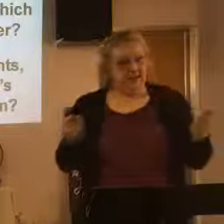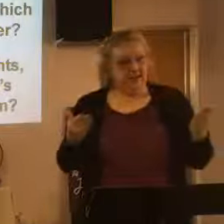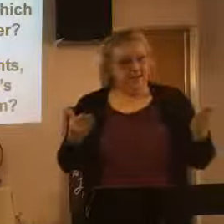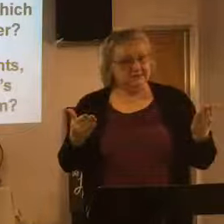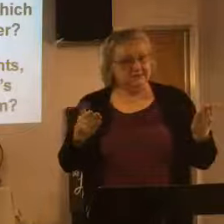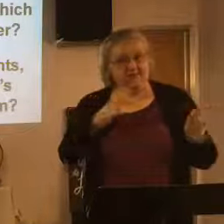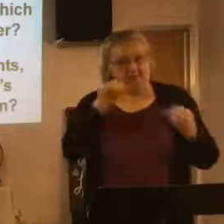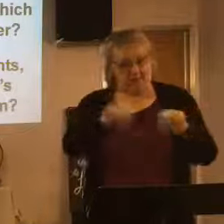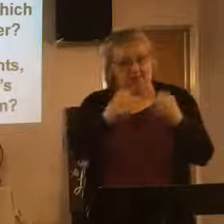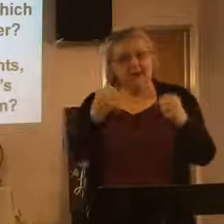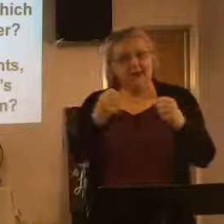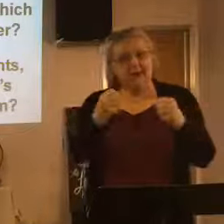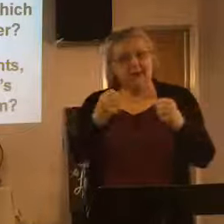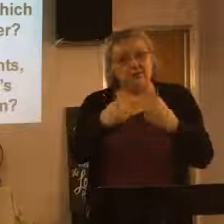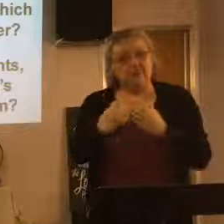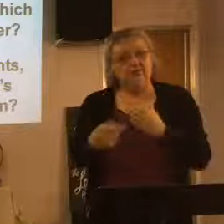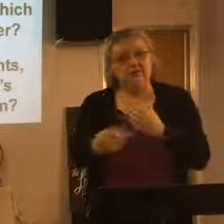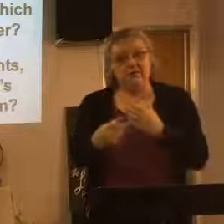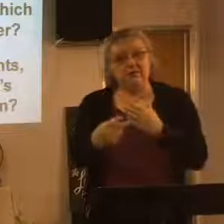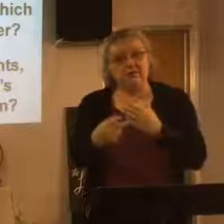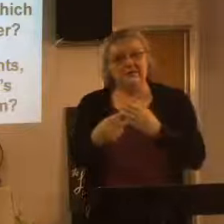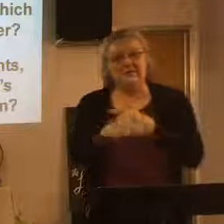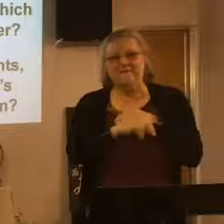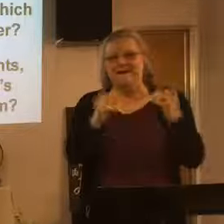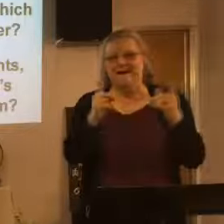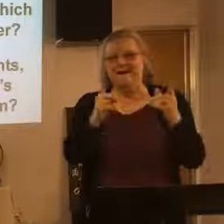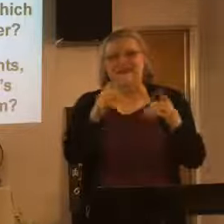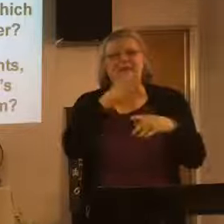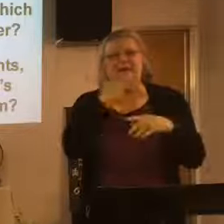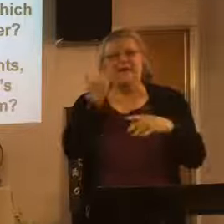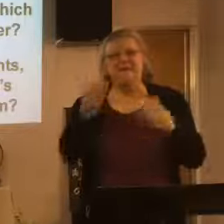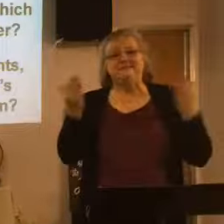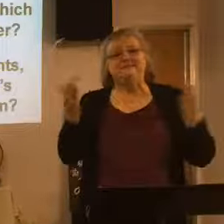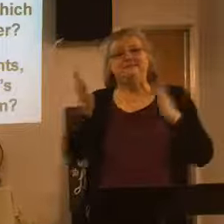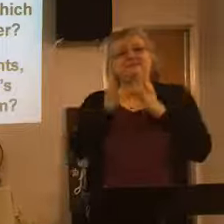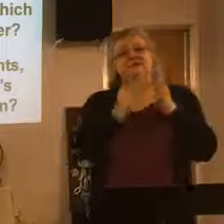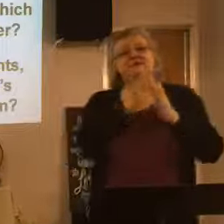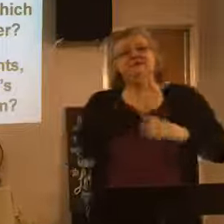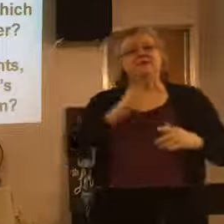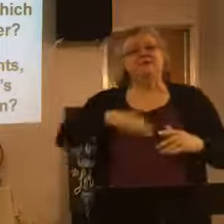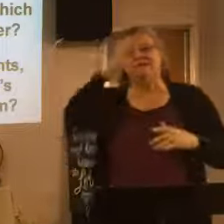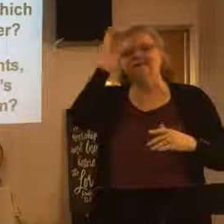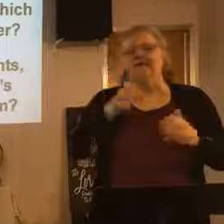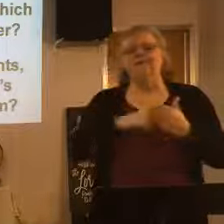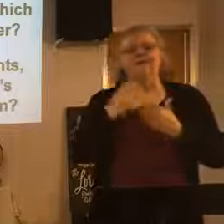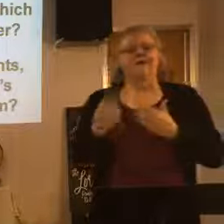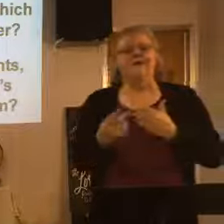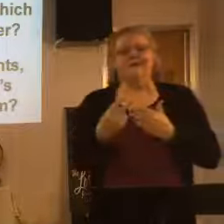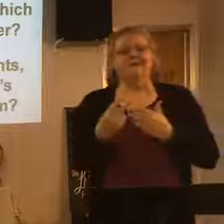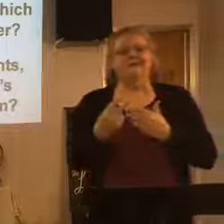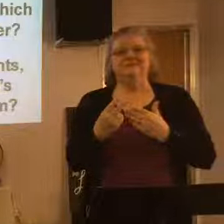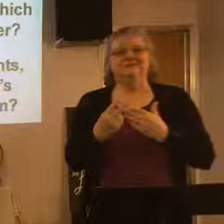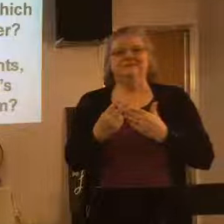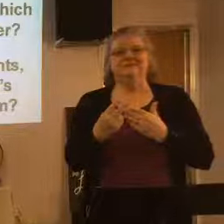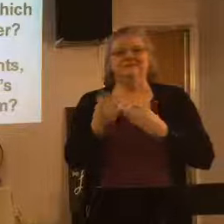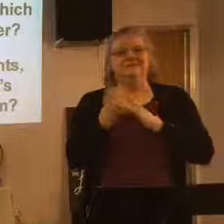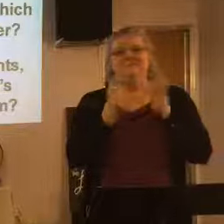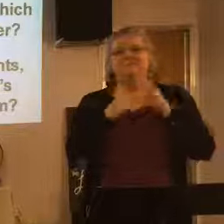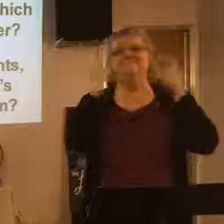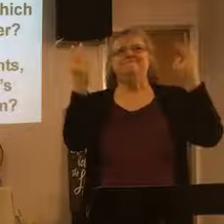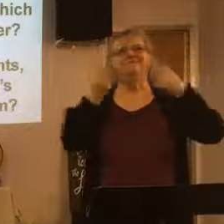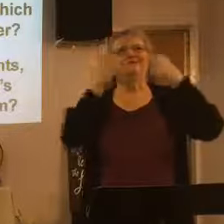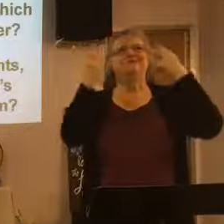they'll break or fail. But the greatest thing is Jesus Christ never fails. He's been